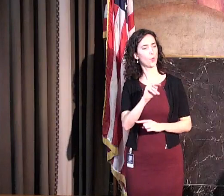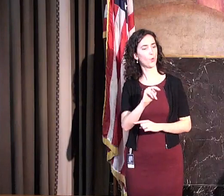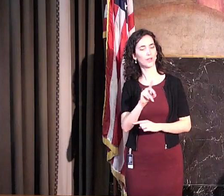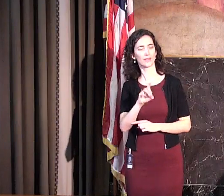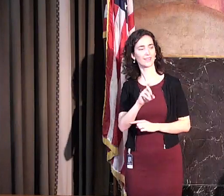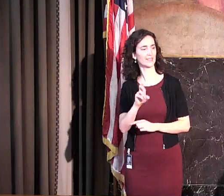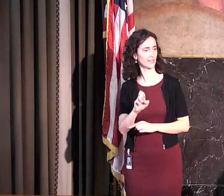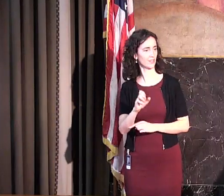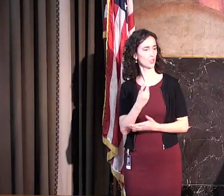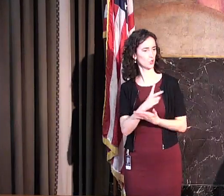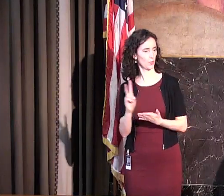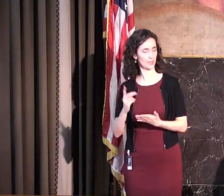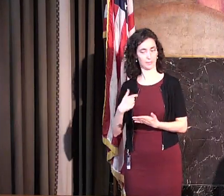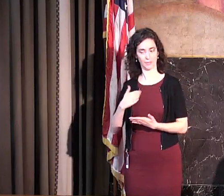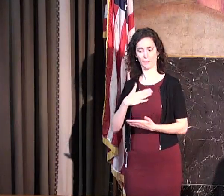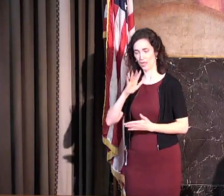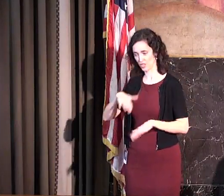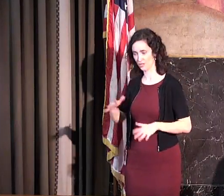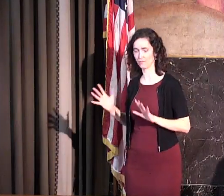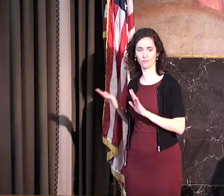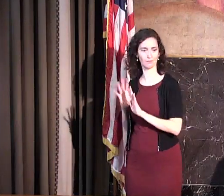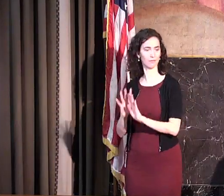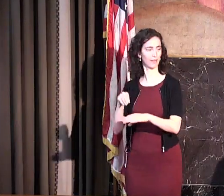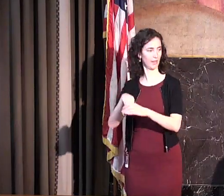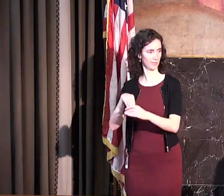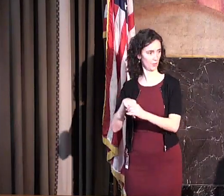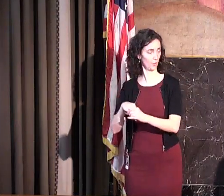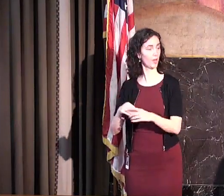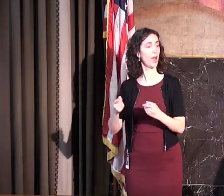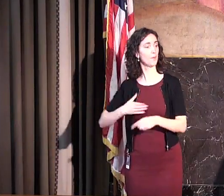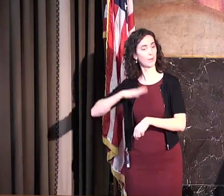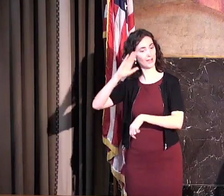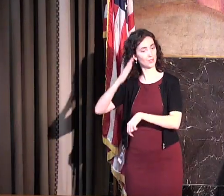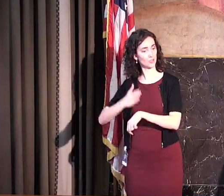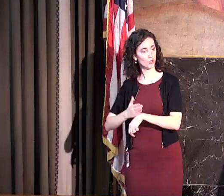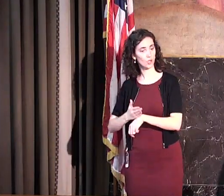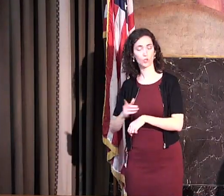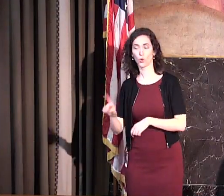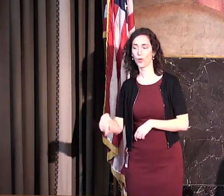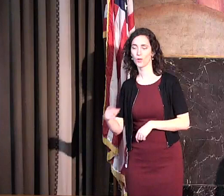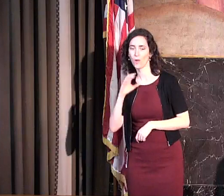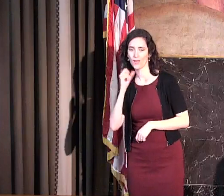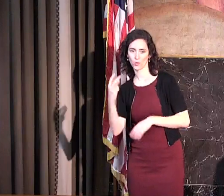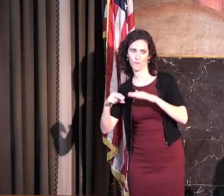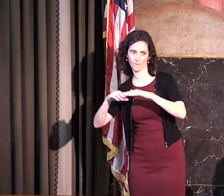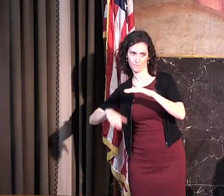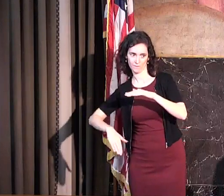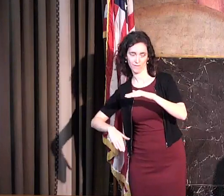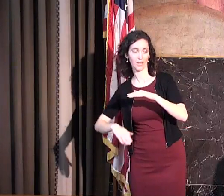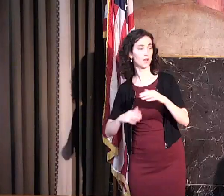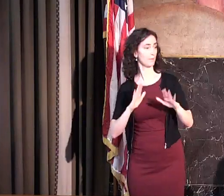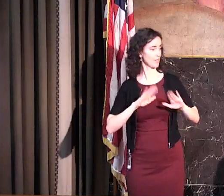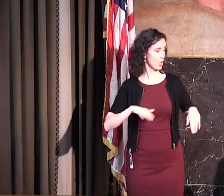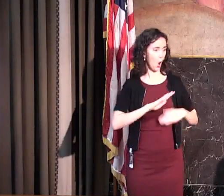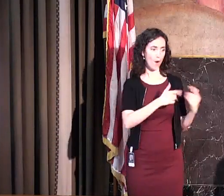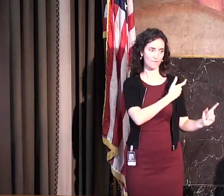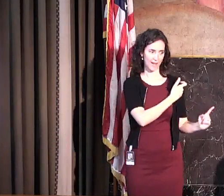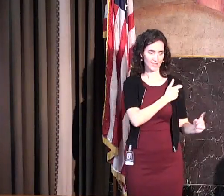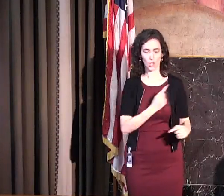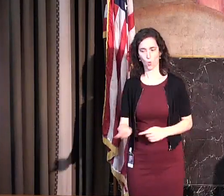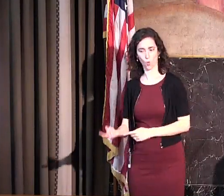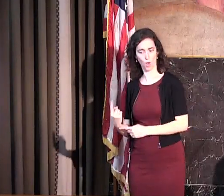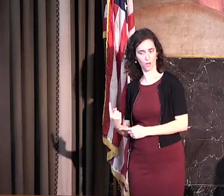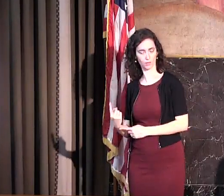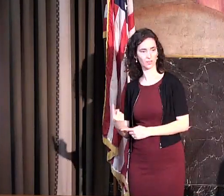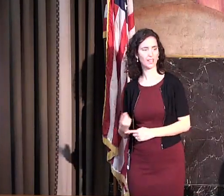weeks ago, all of my kids and I, and my son, who's the only one under 12, and so he's the only non-vaccinated, threw a fit